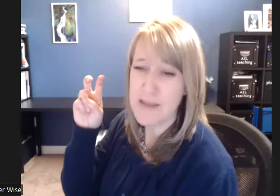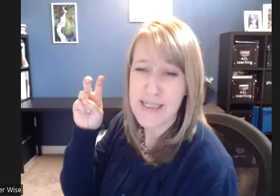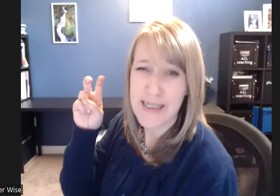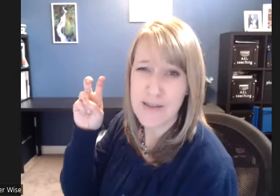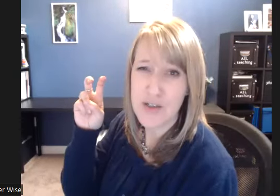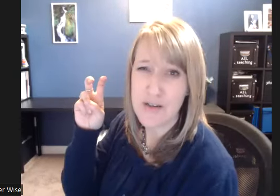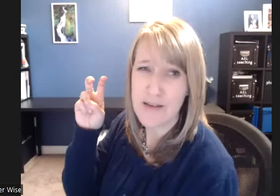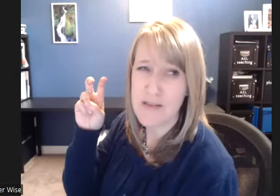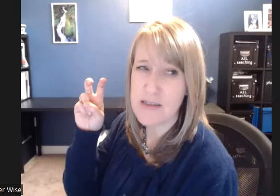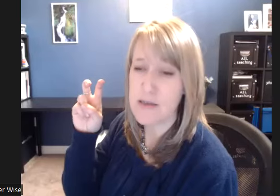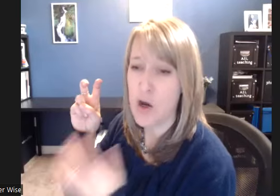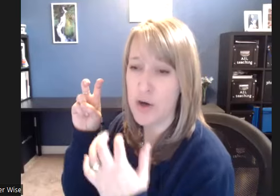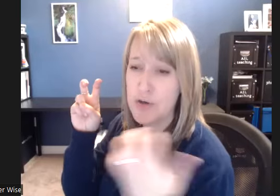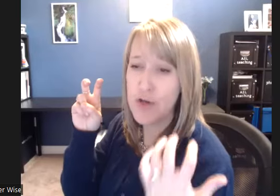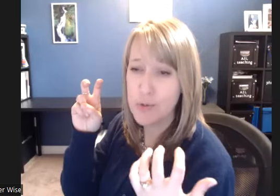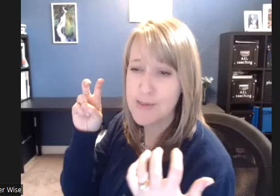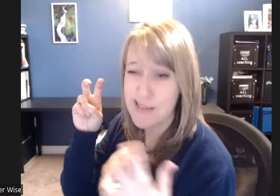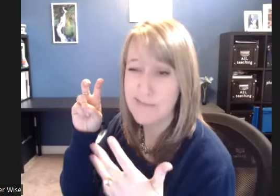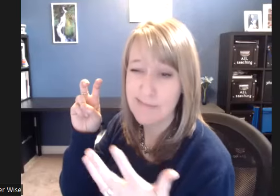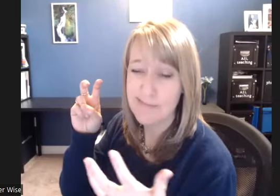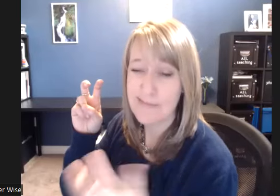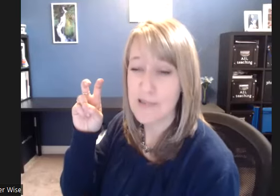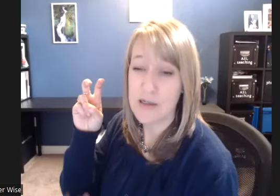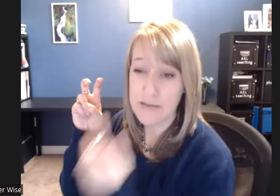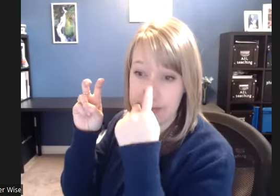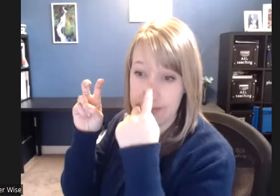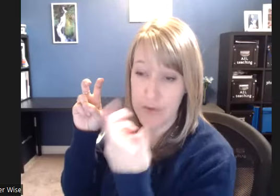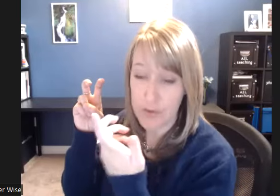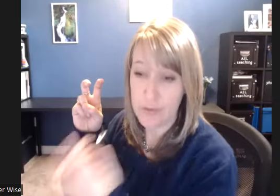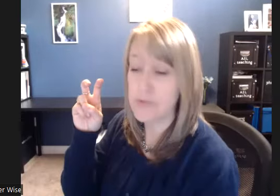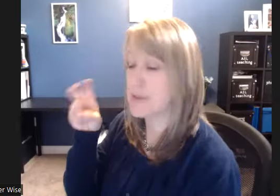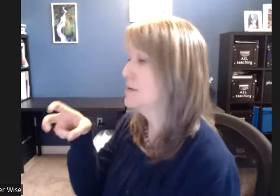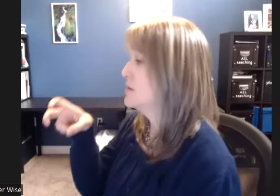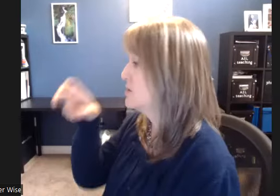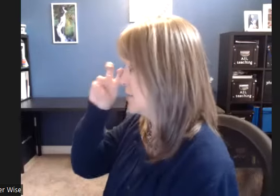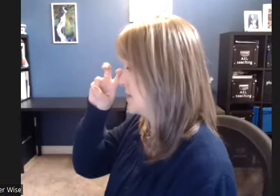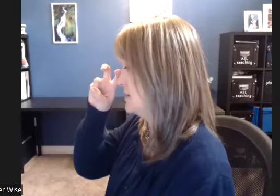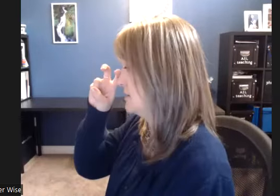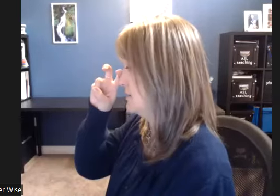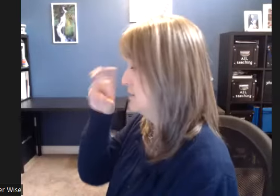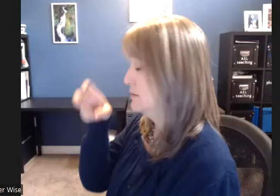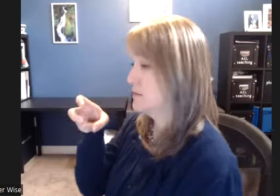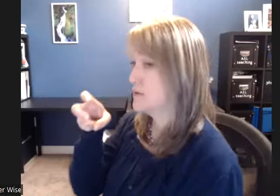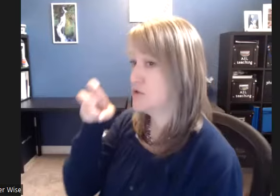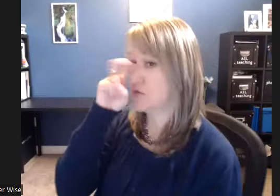sometimes in English, you could think of this as hard-nosed because it's on your nose, right? Strict.